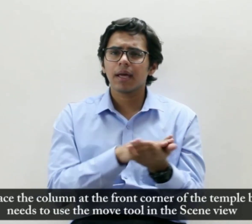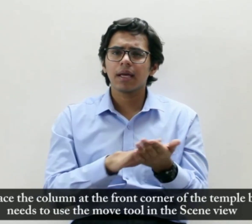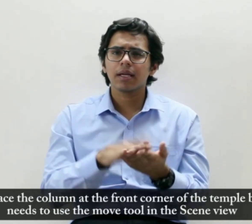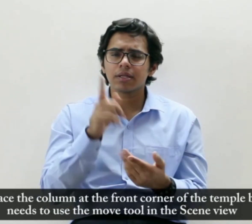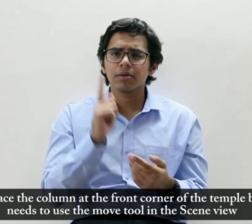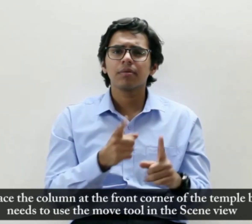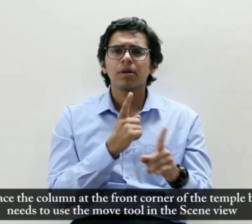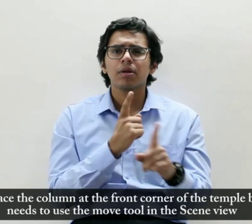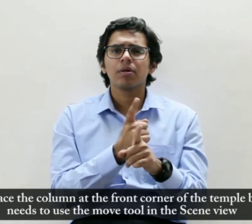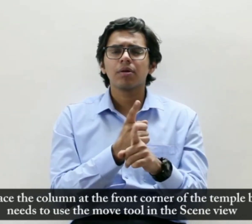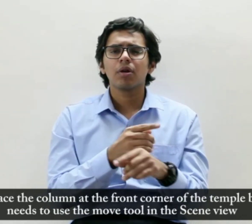view.